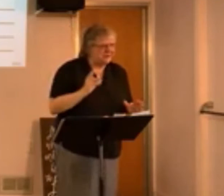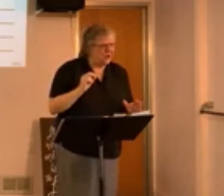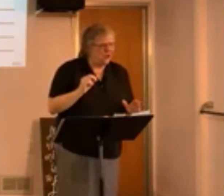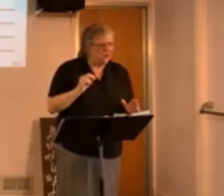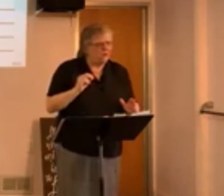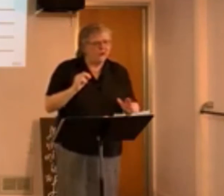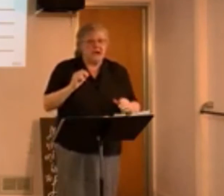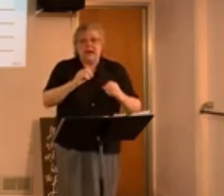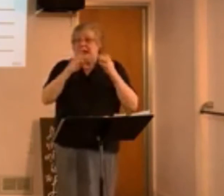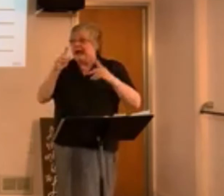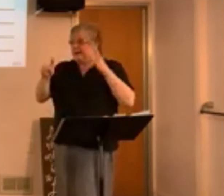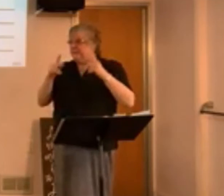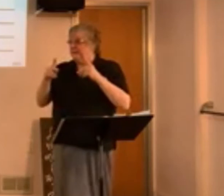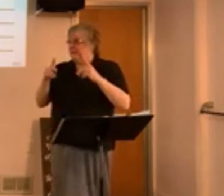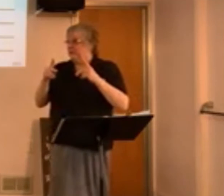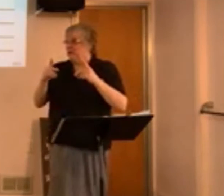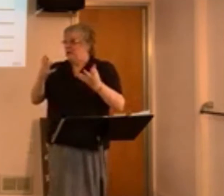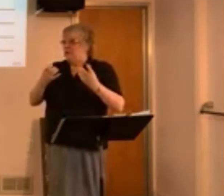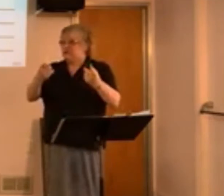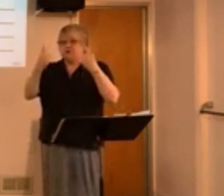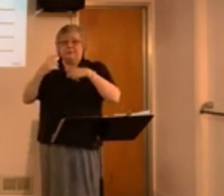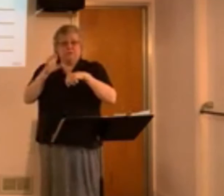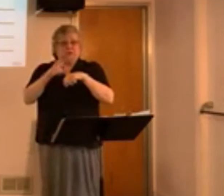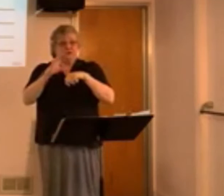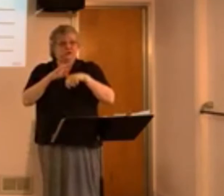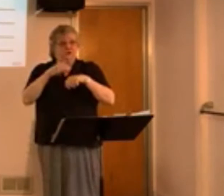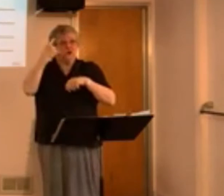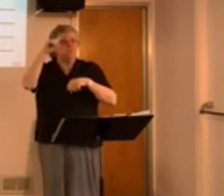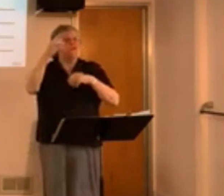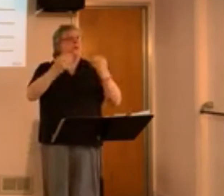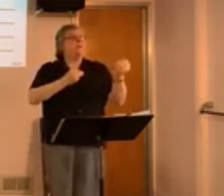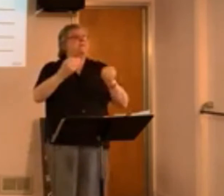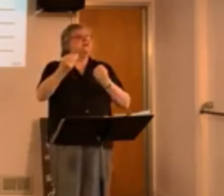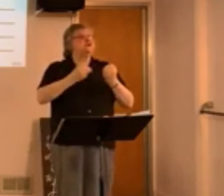a lot of people are attracted to a church for their